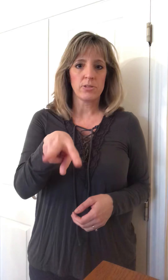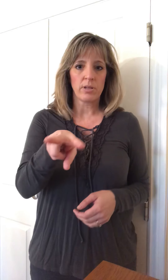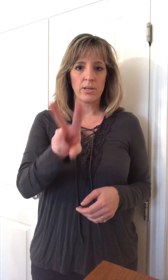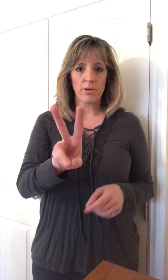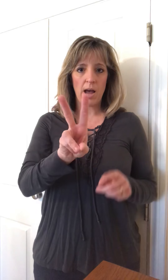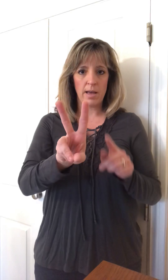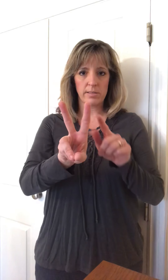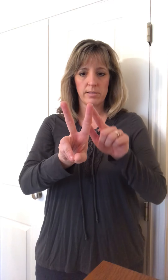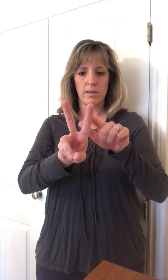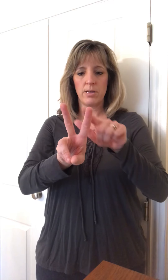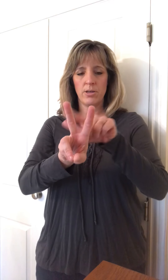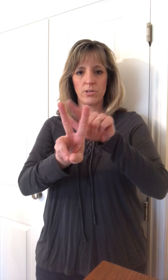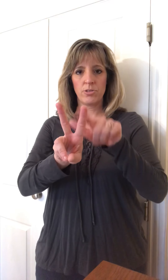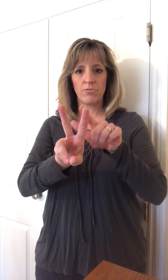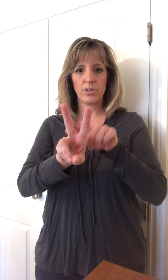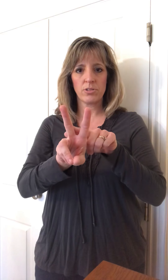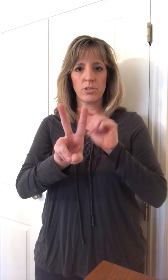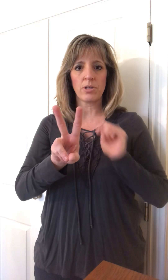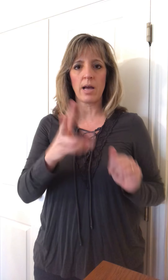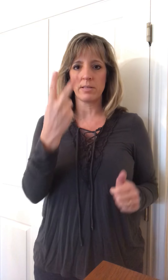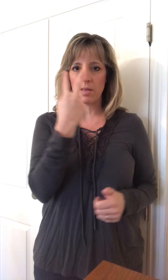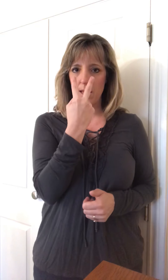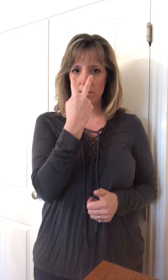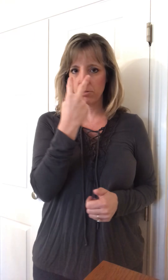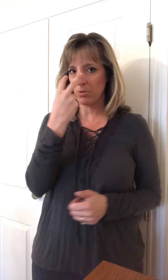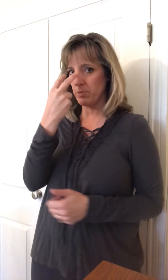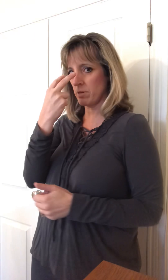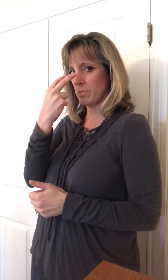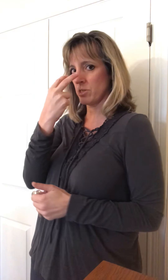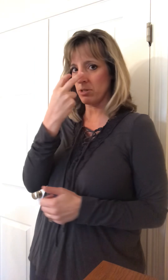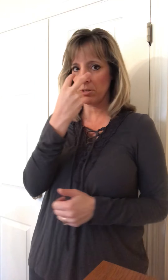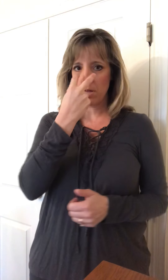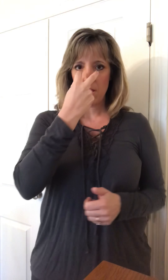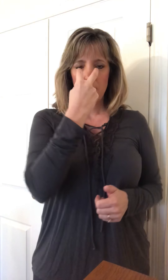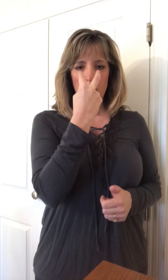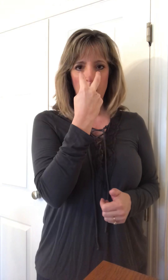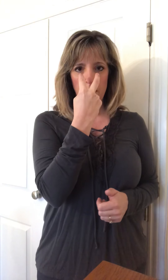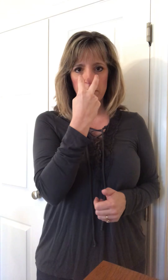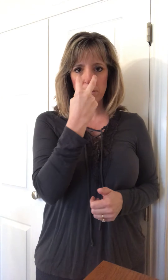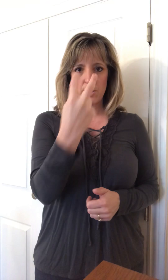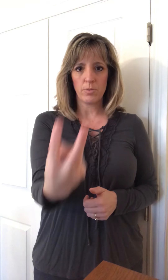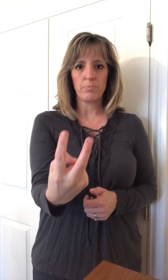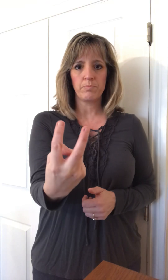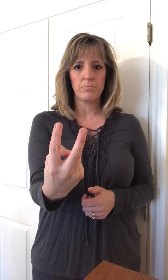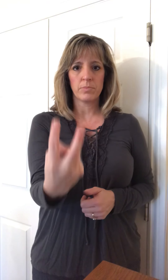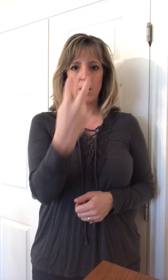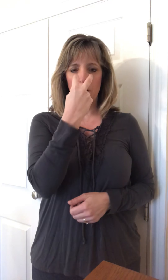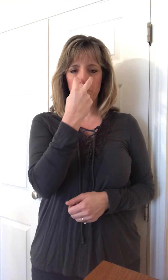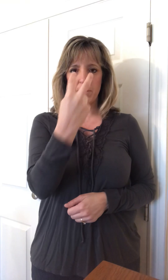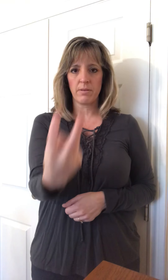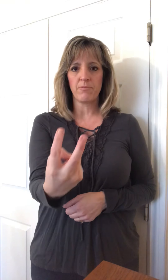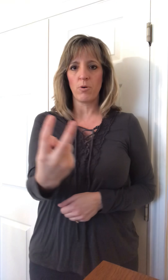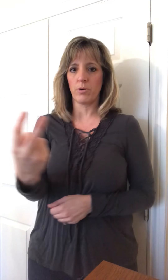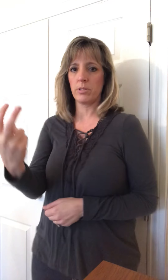like your eyes. 2 fingers are your eyes. Okay, so you put them at your eyes and you bring them forward.